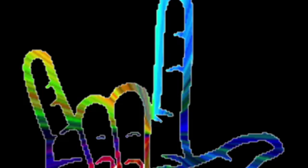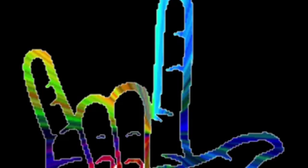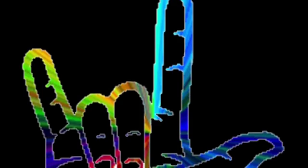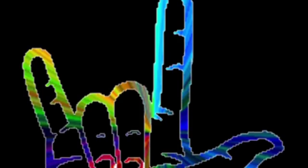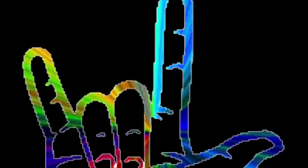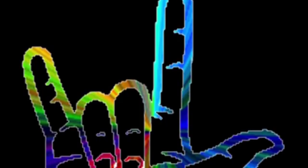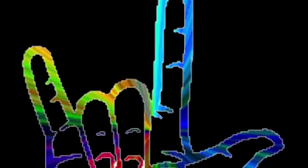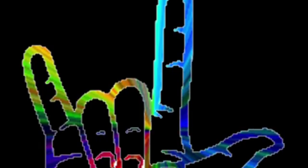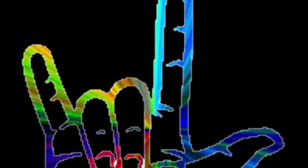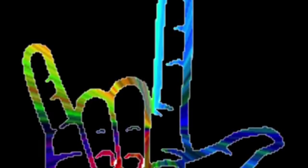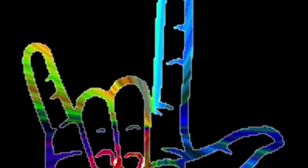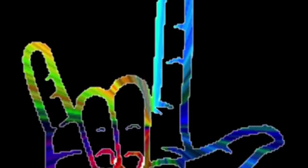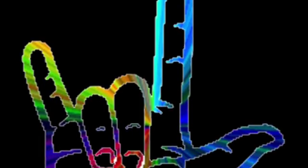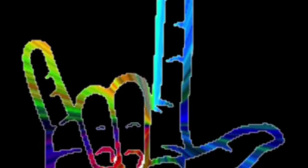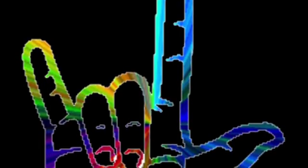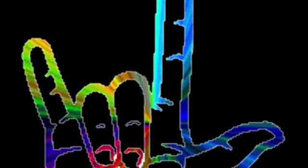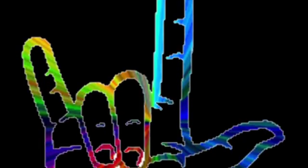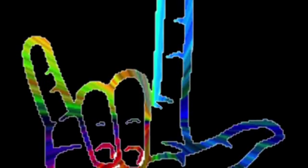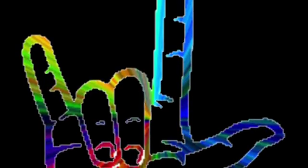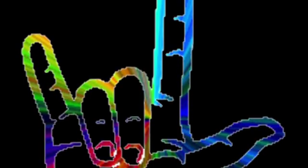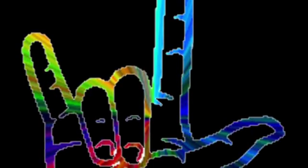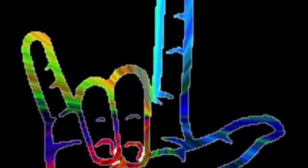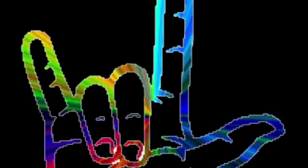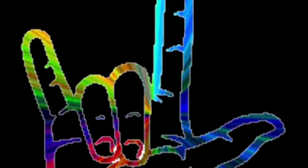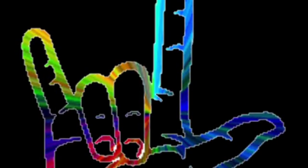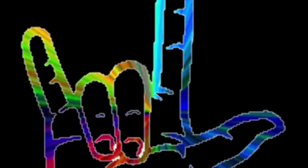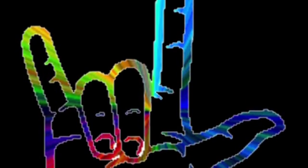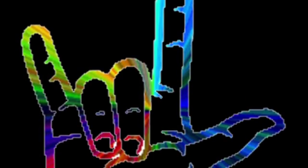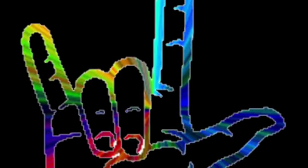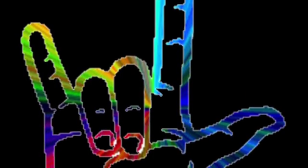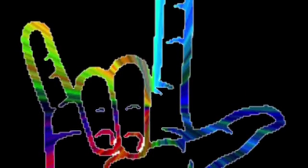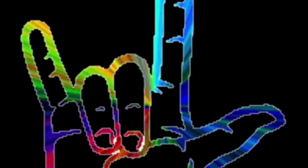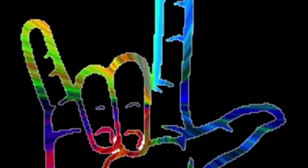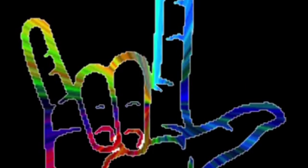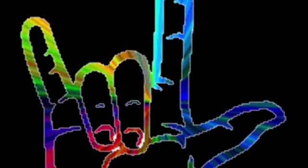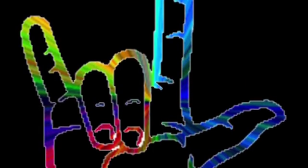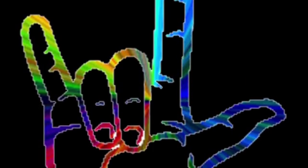don't display their culture on their sleeve, and for people who do display their culture on their sleeve.